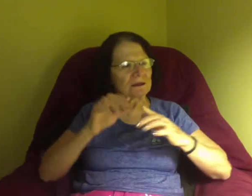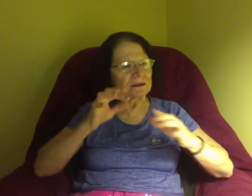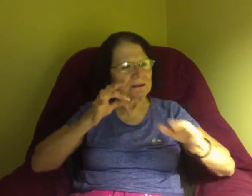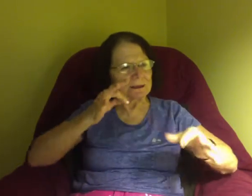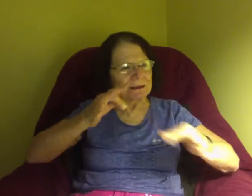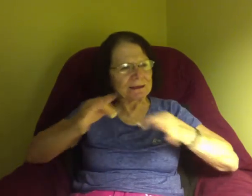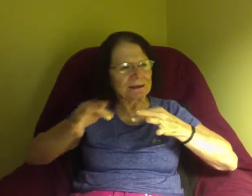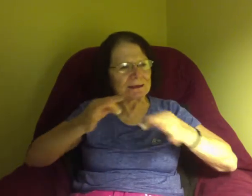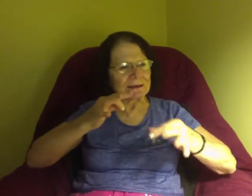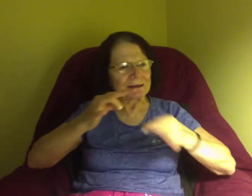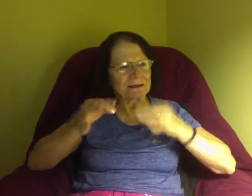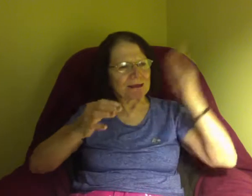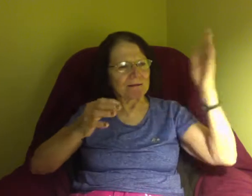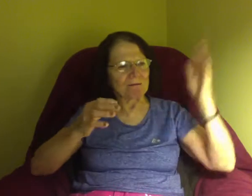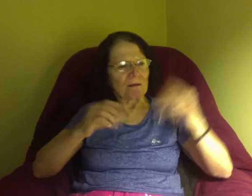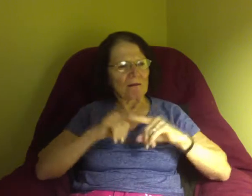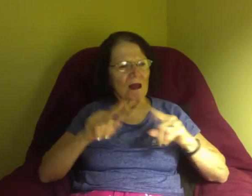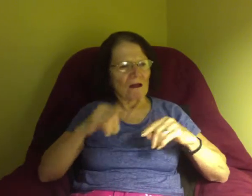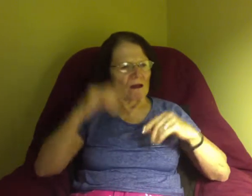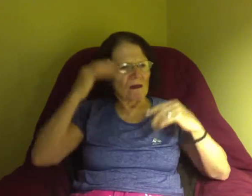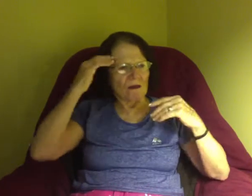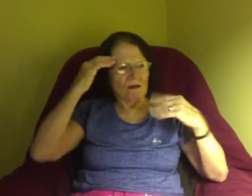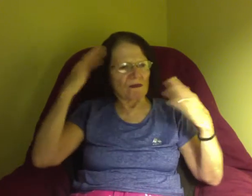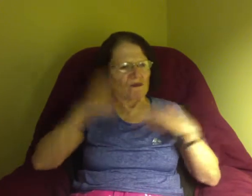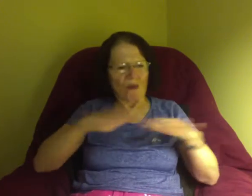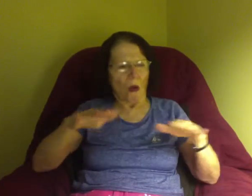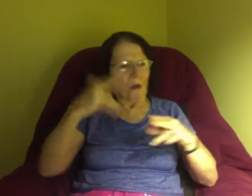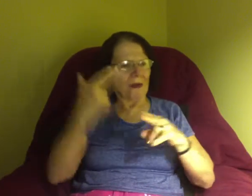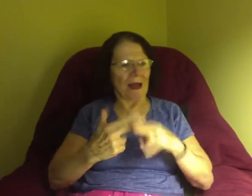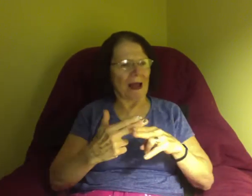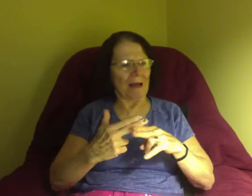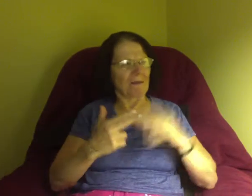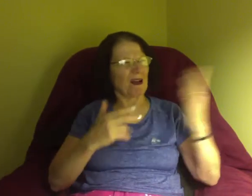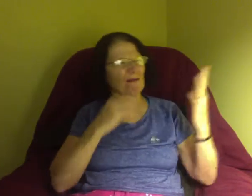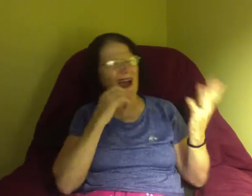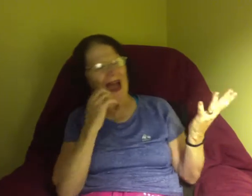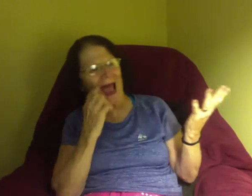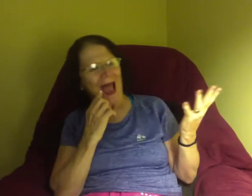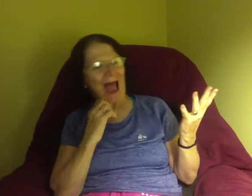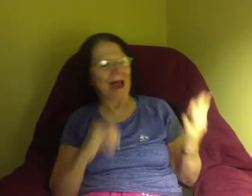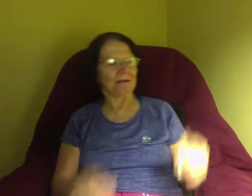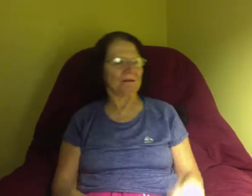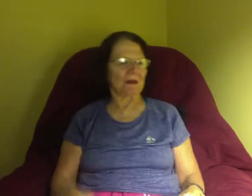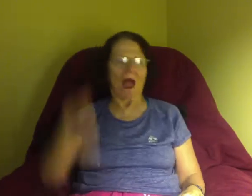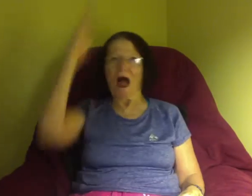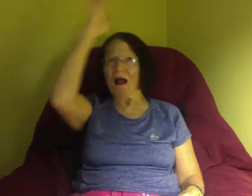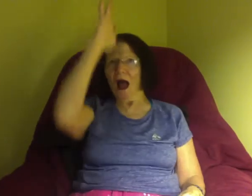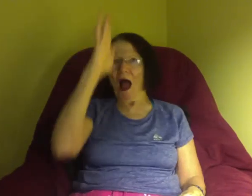little bit of a gun. But,